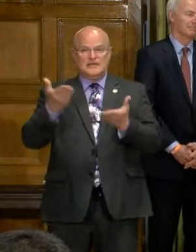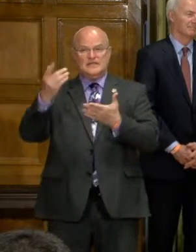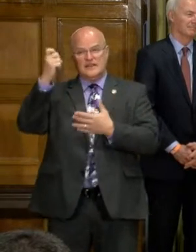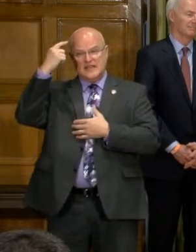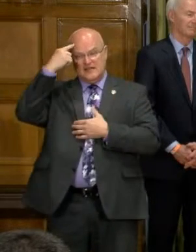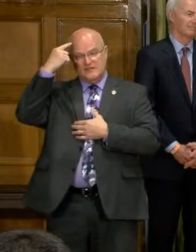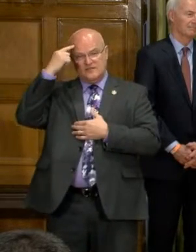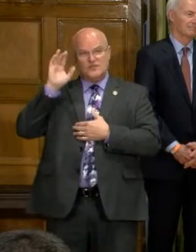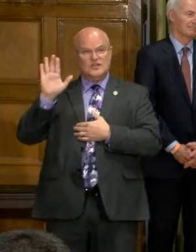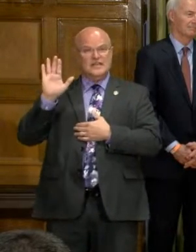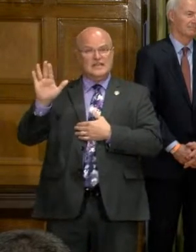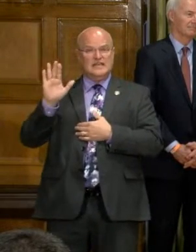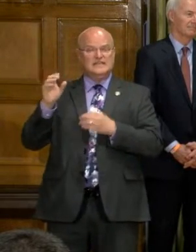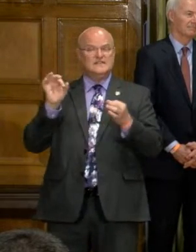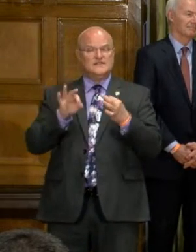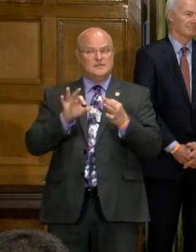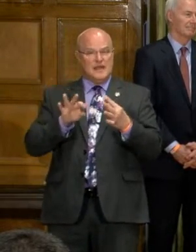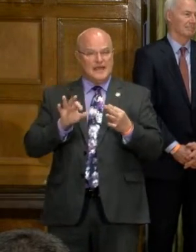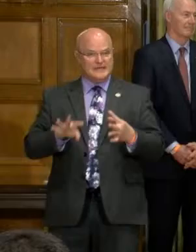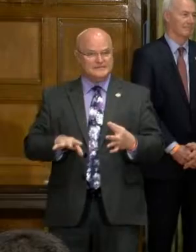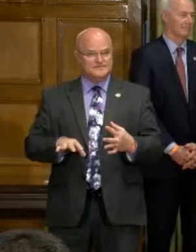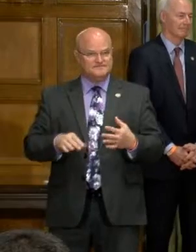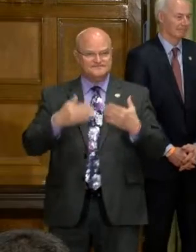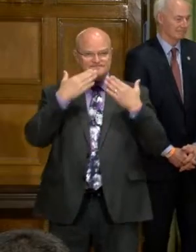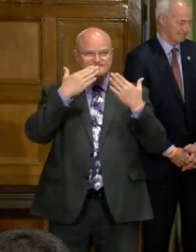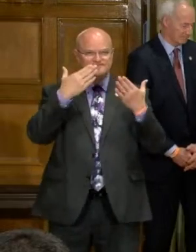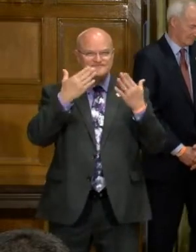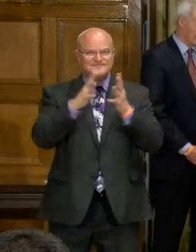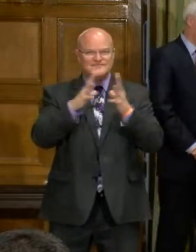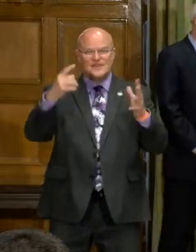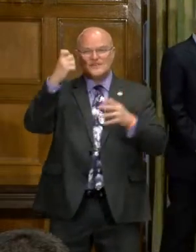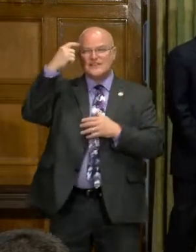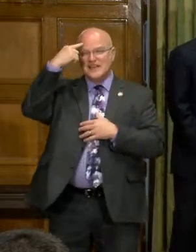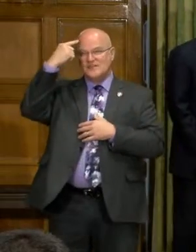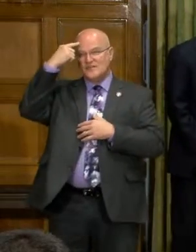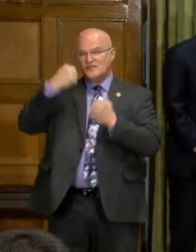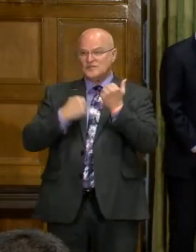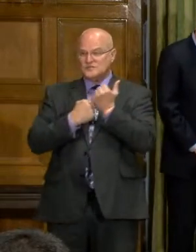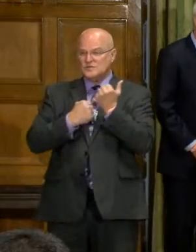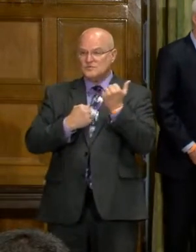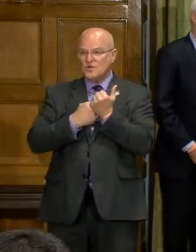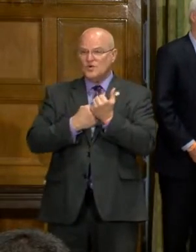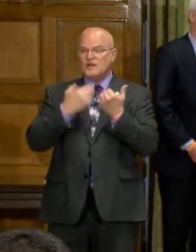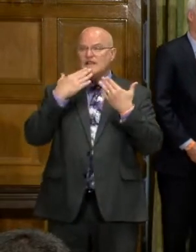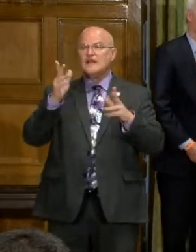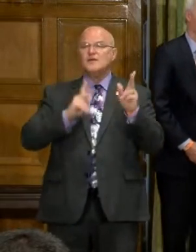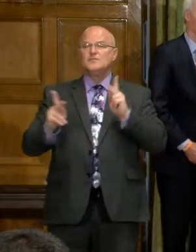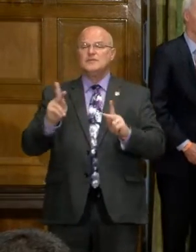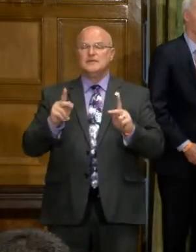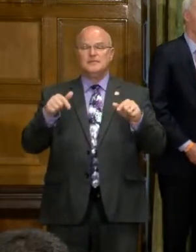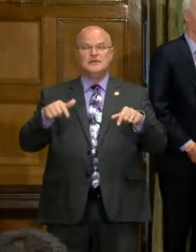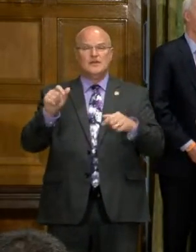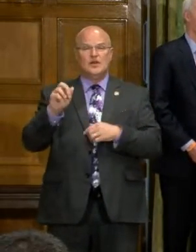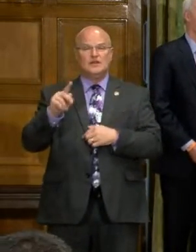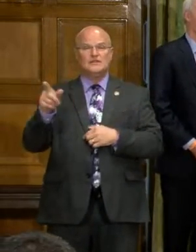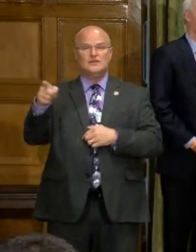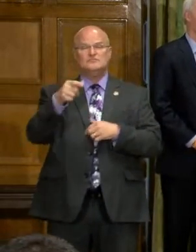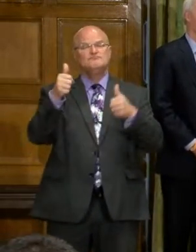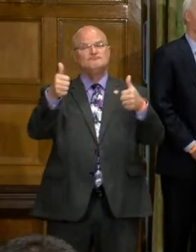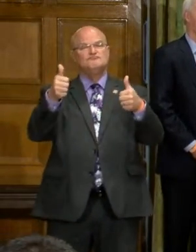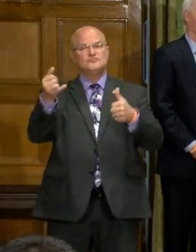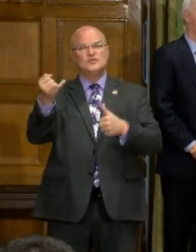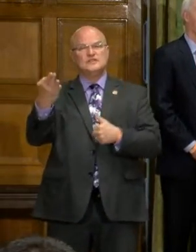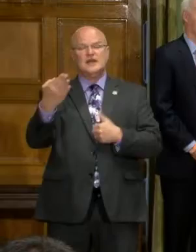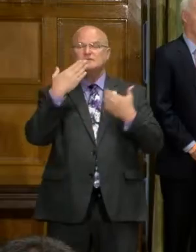the governor for his feedback. So thank you very much to the governor for the support. Thanks to the people of Arkansas. You guys are doing a great